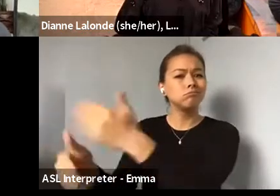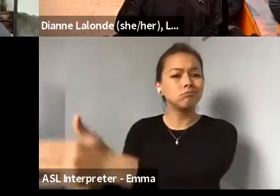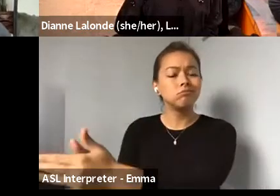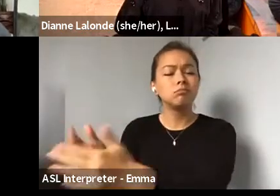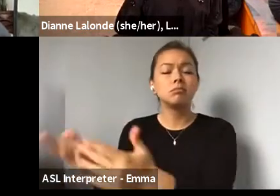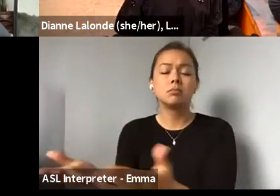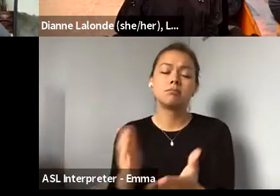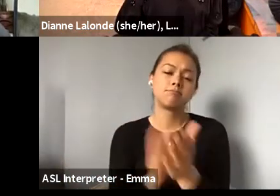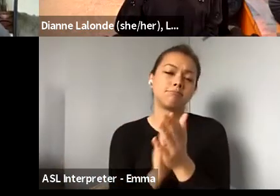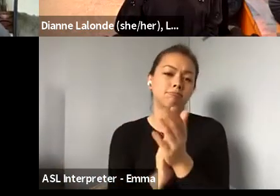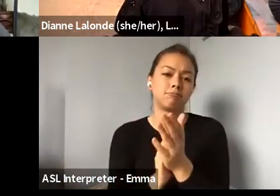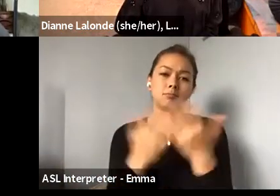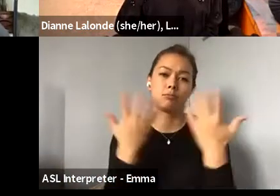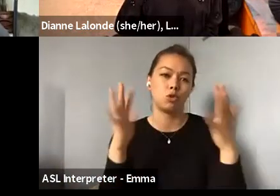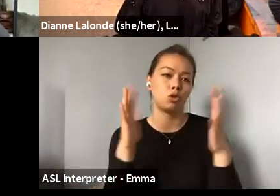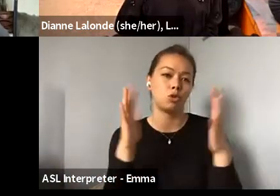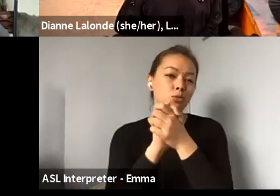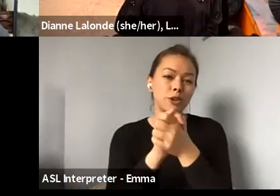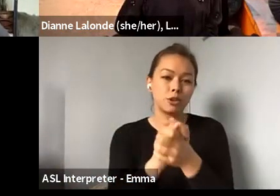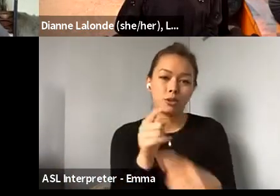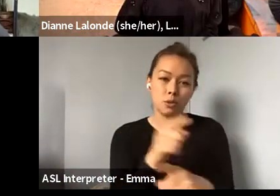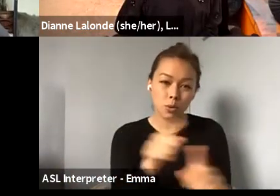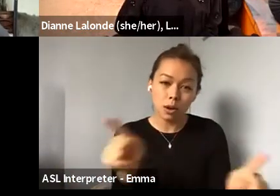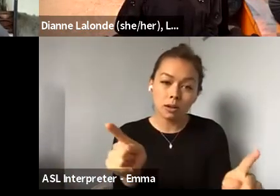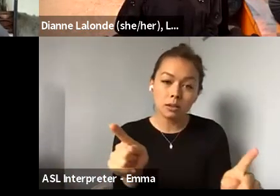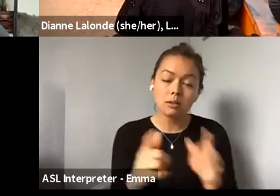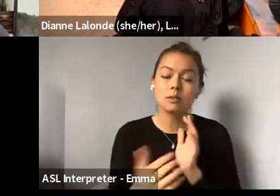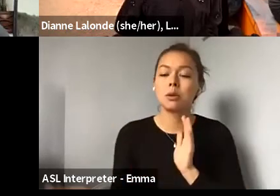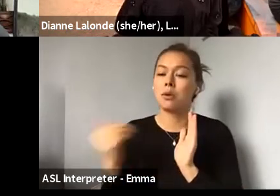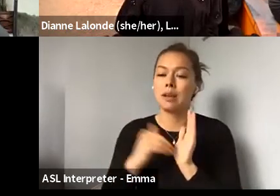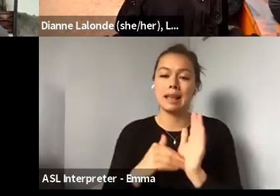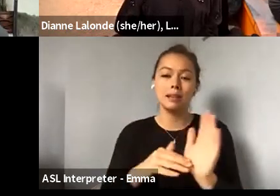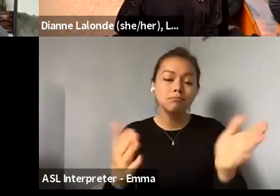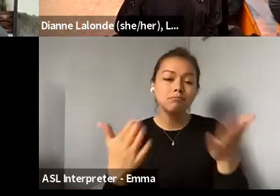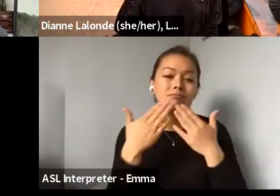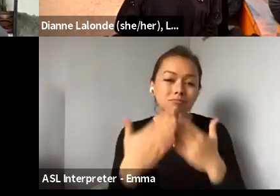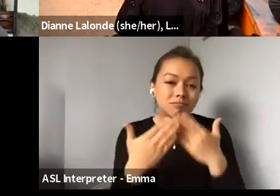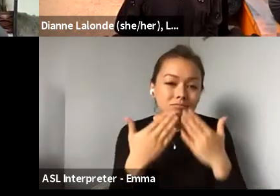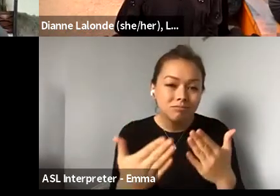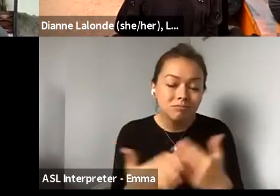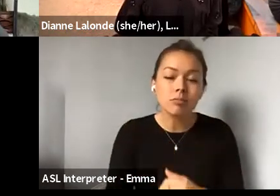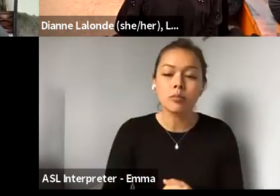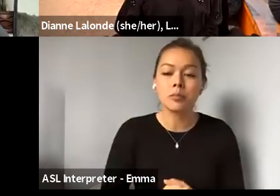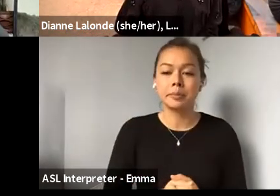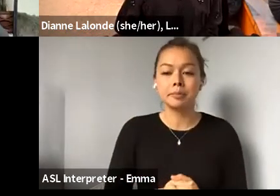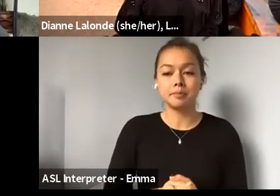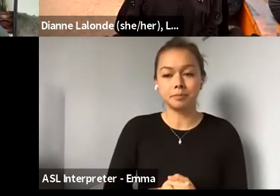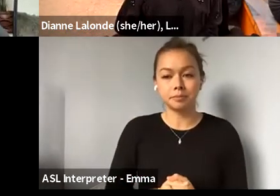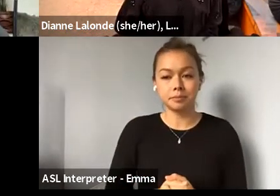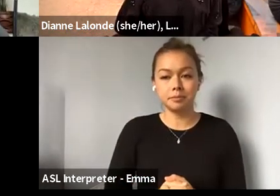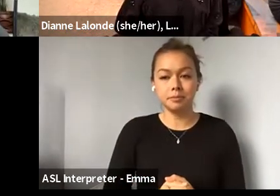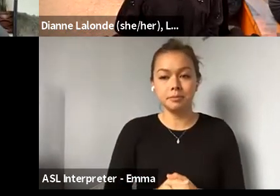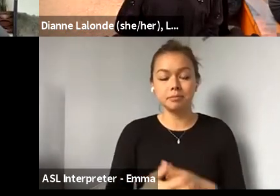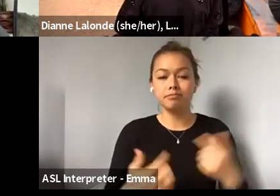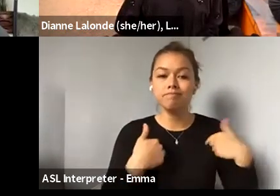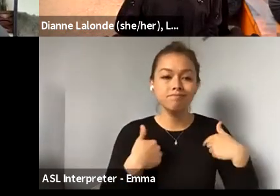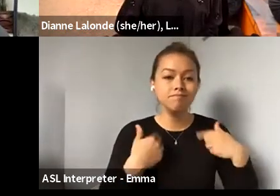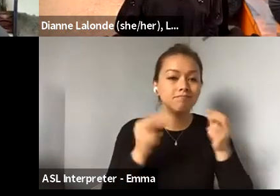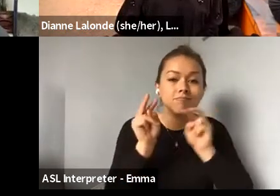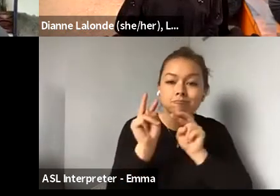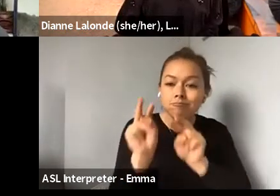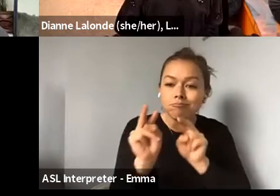So with that, again, our thank you, and we'll look forward to connecting